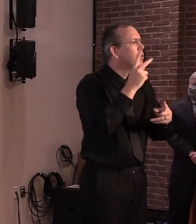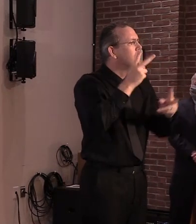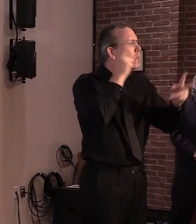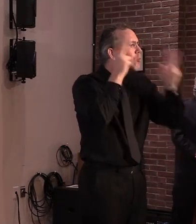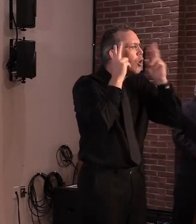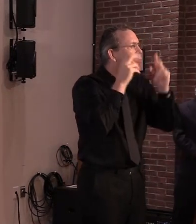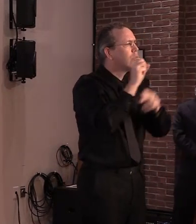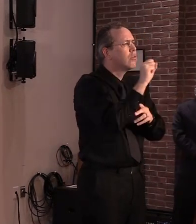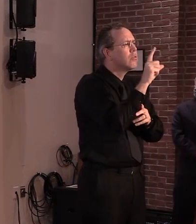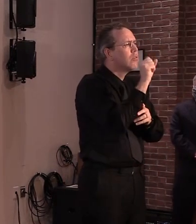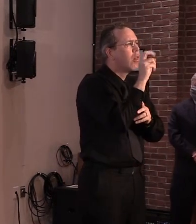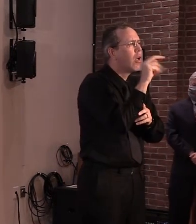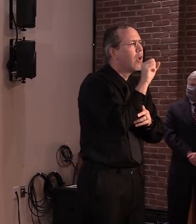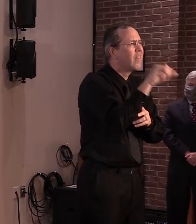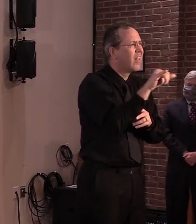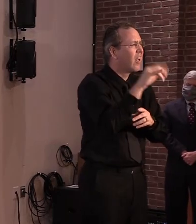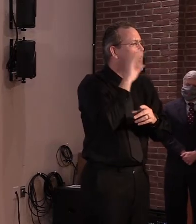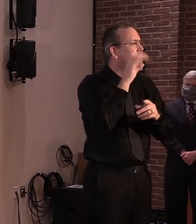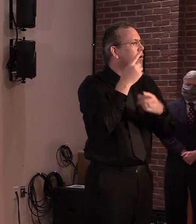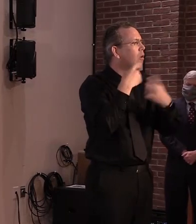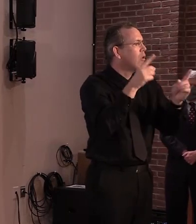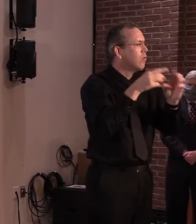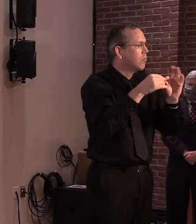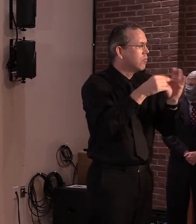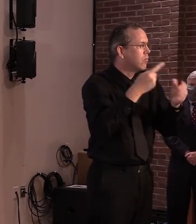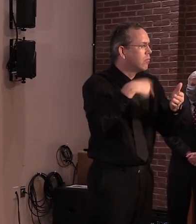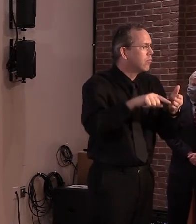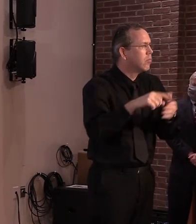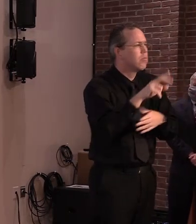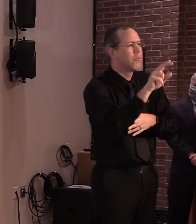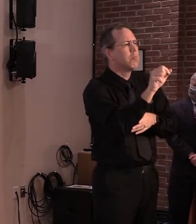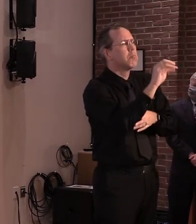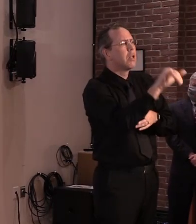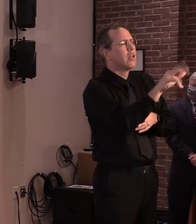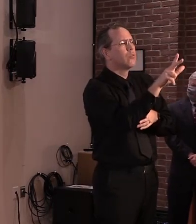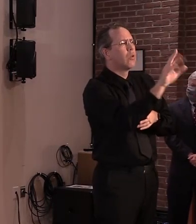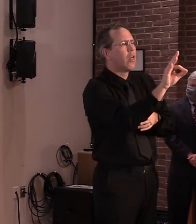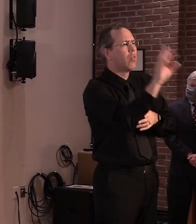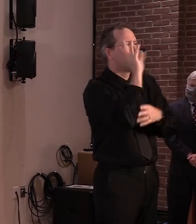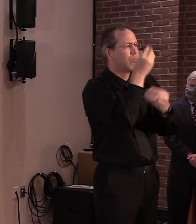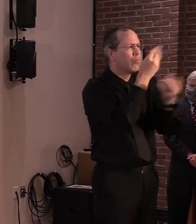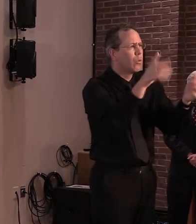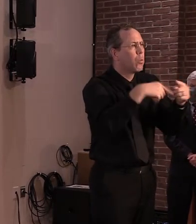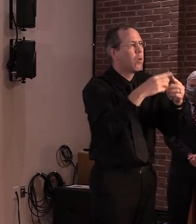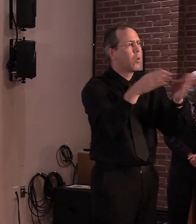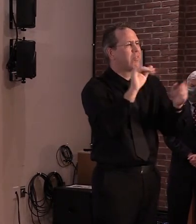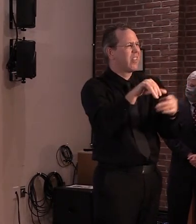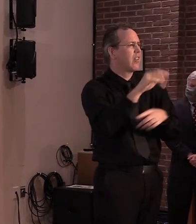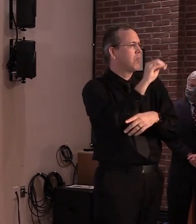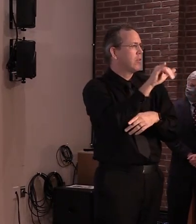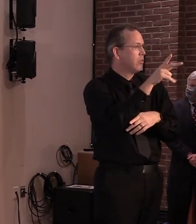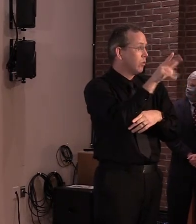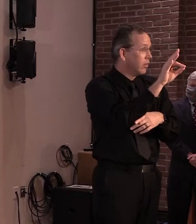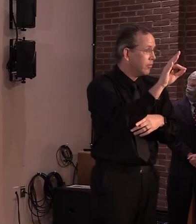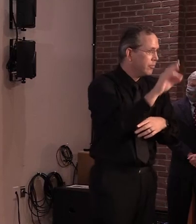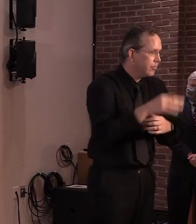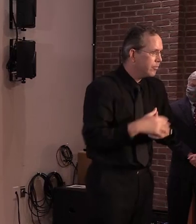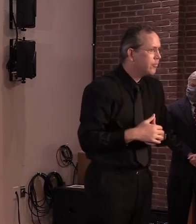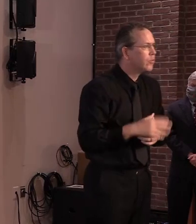And like all businesses reopening, there will be limits and safety measures in place to help protect workers and